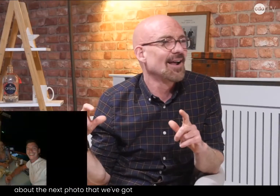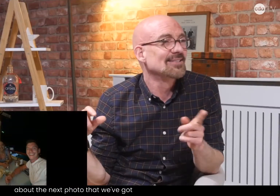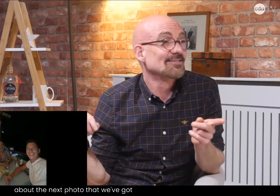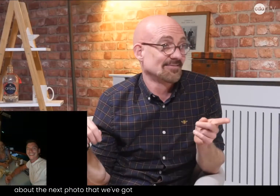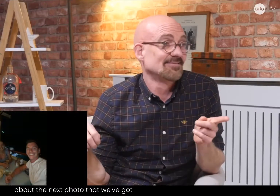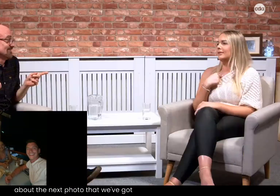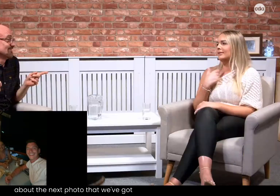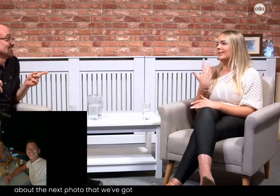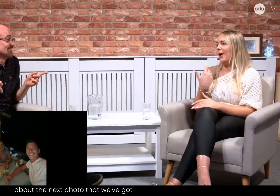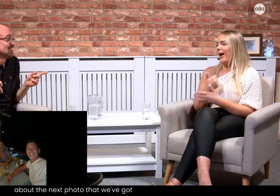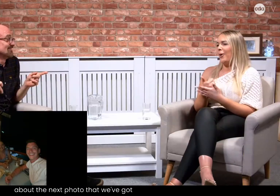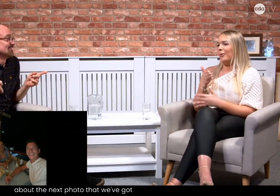Have we got another photo?